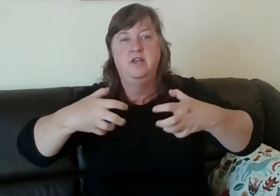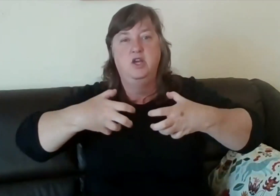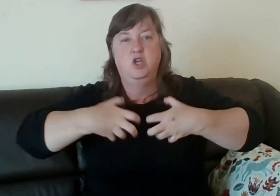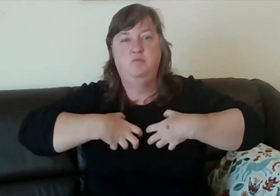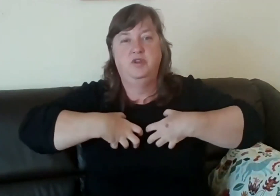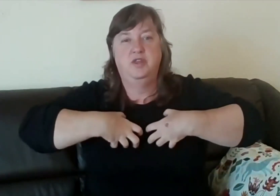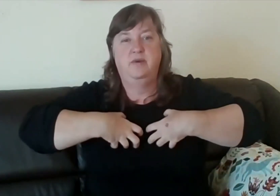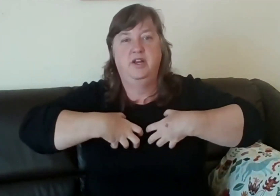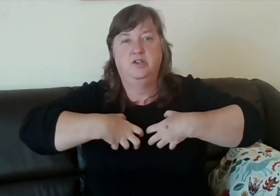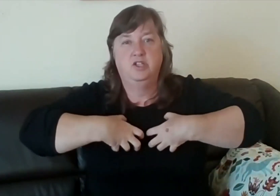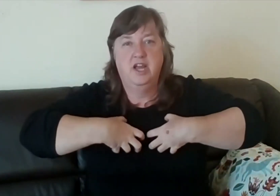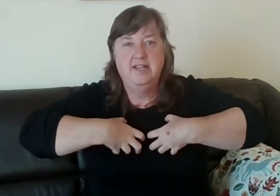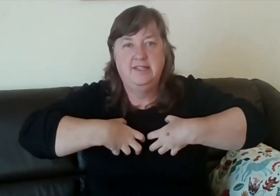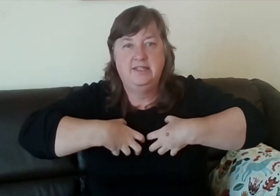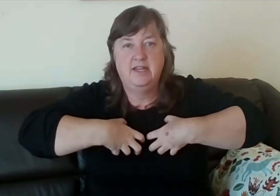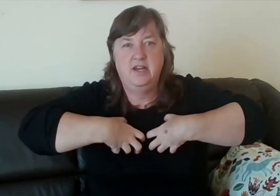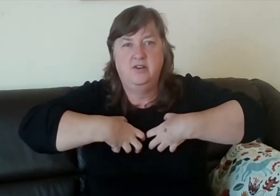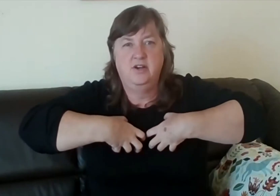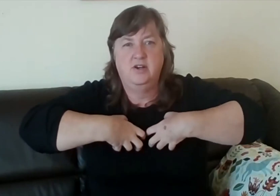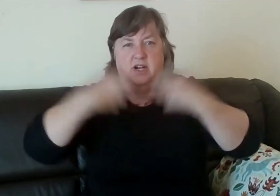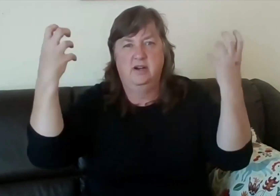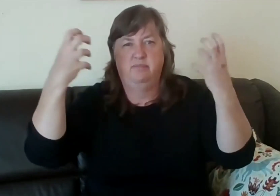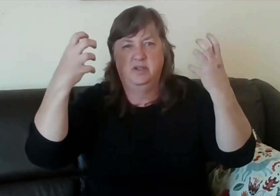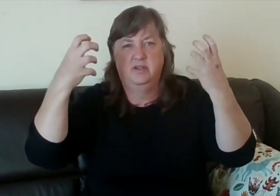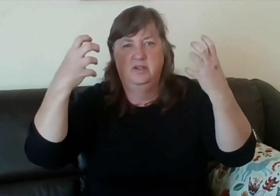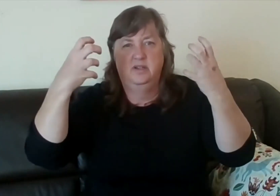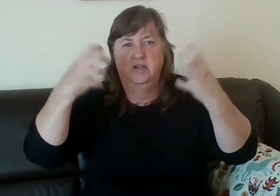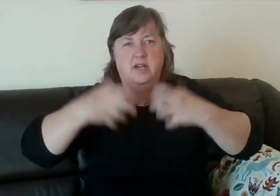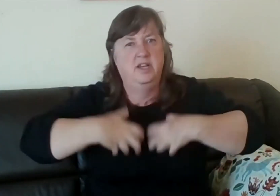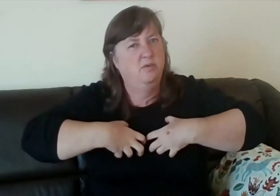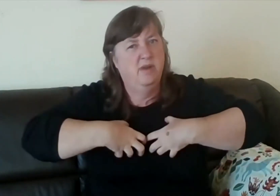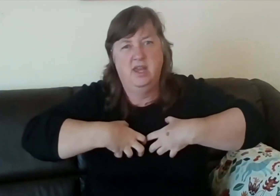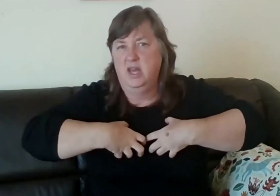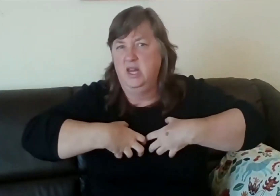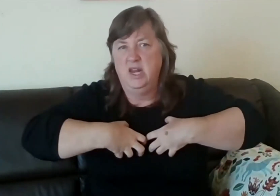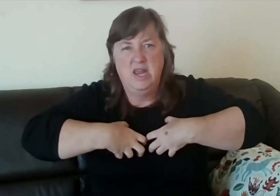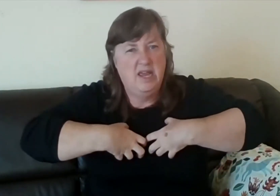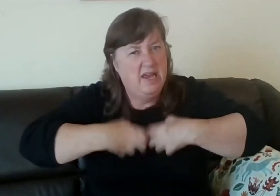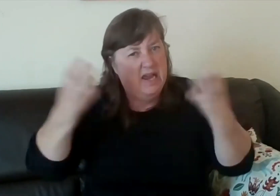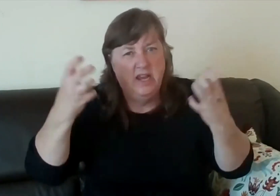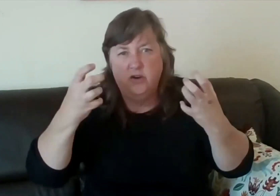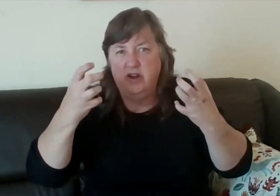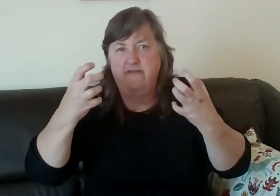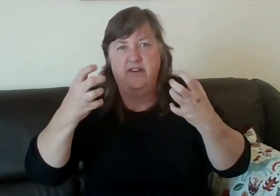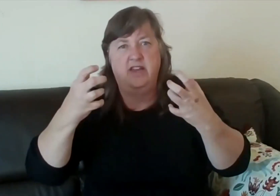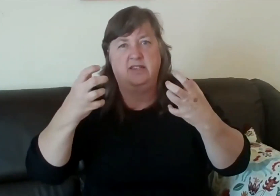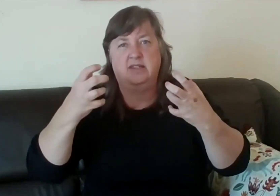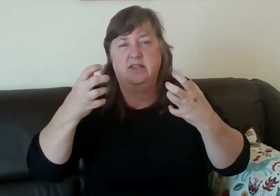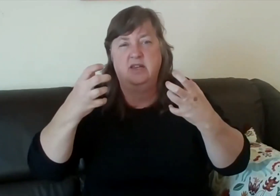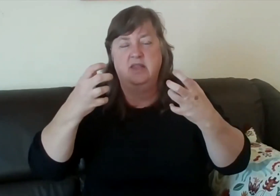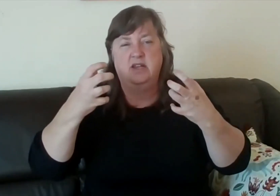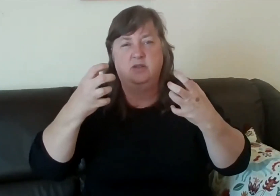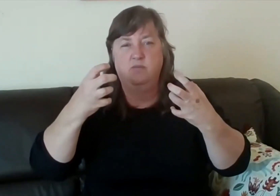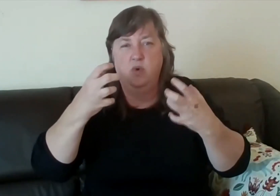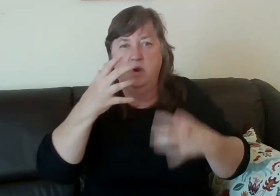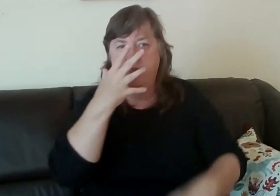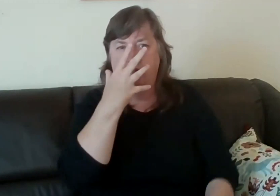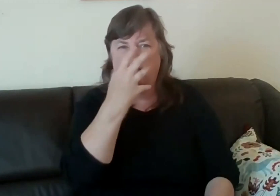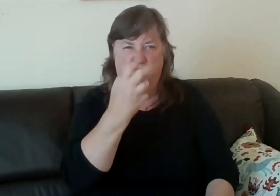you put them on your chest, and you go up. And you make an angry face that is more than just